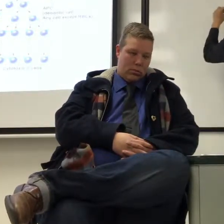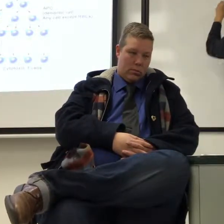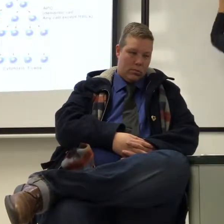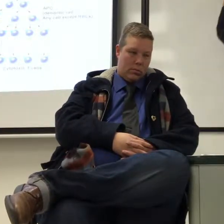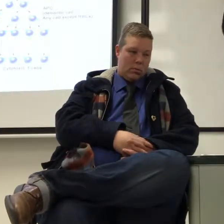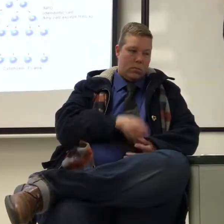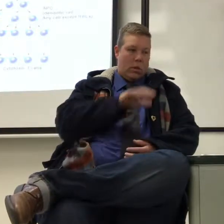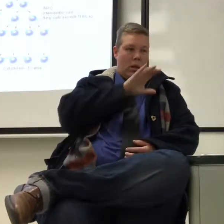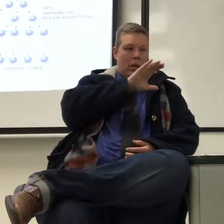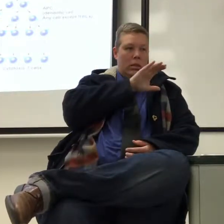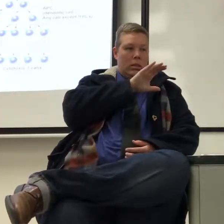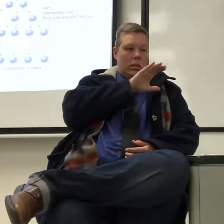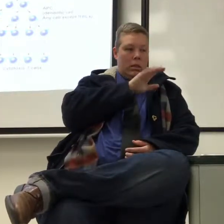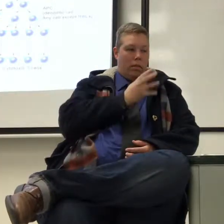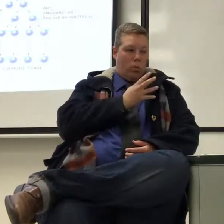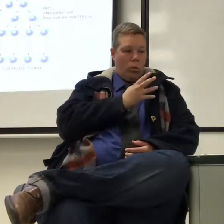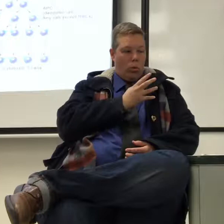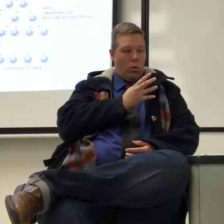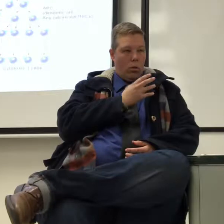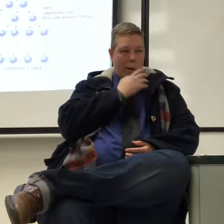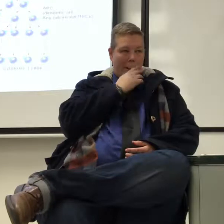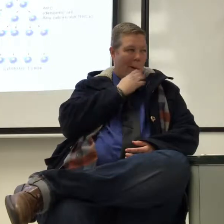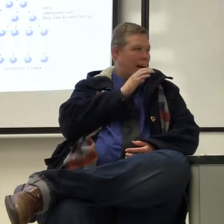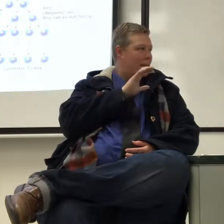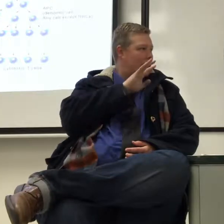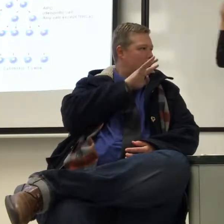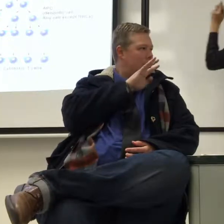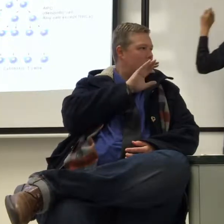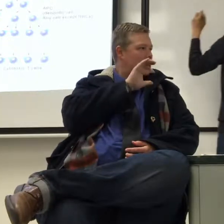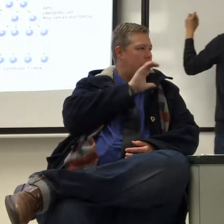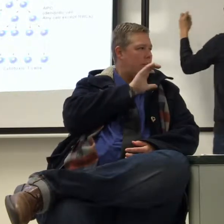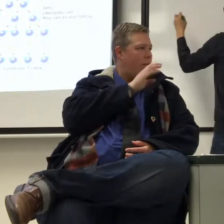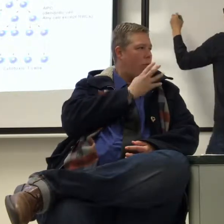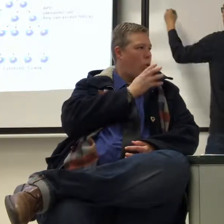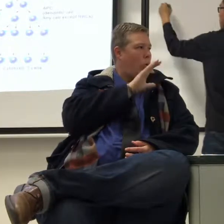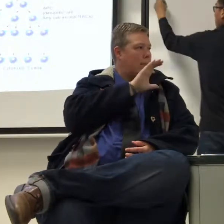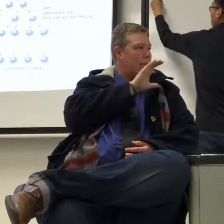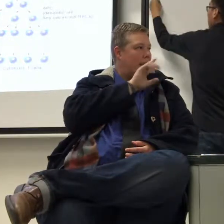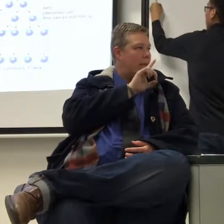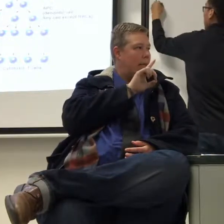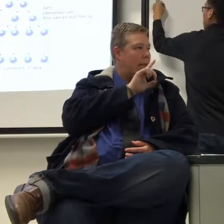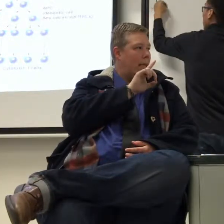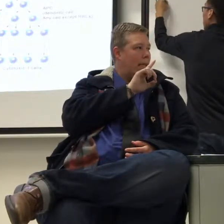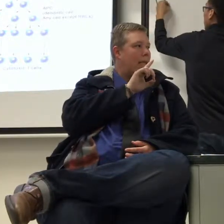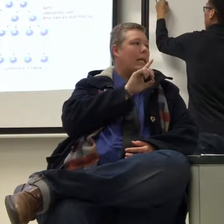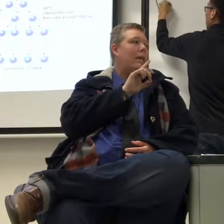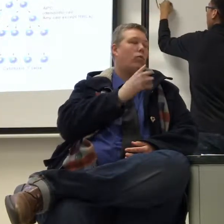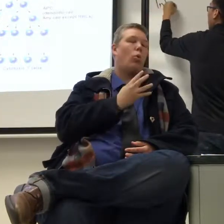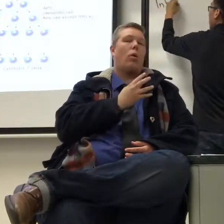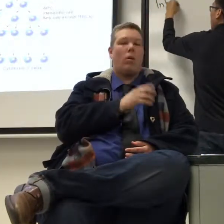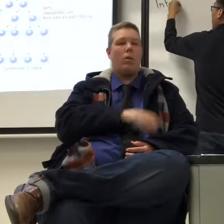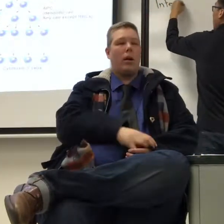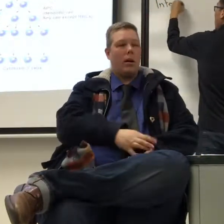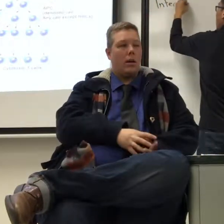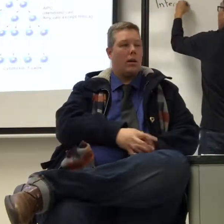The CD4 cells, they become T helper cells. They're restricted to interact with